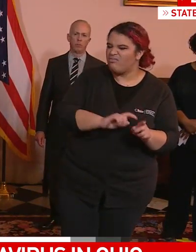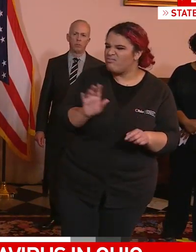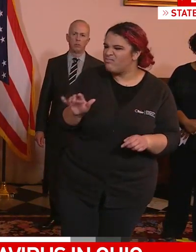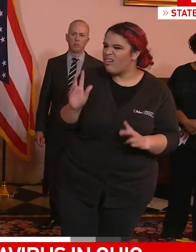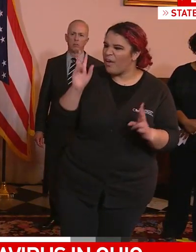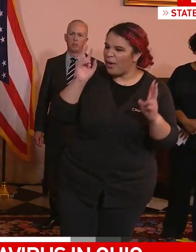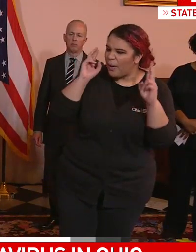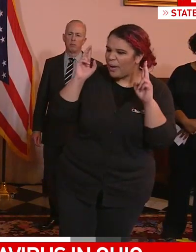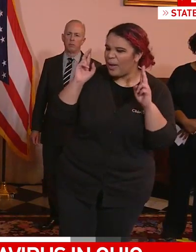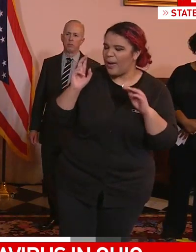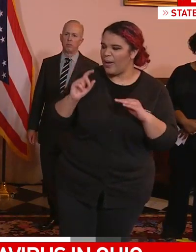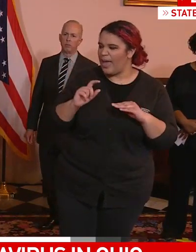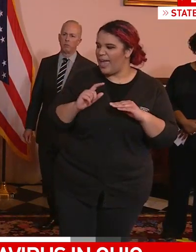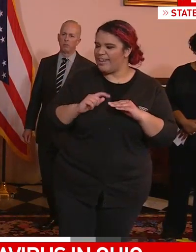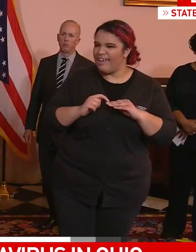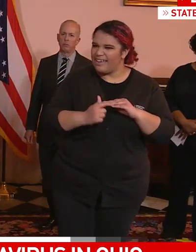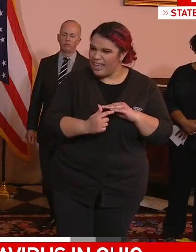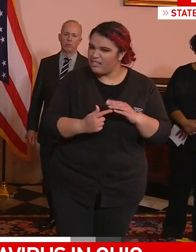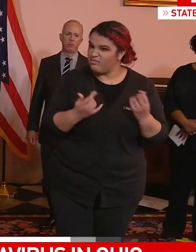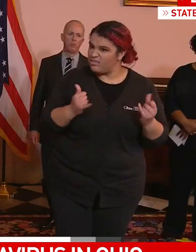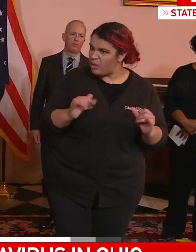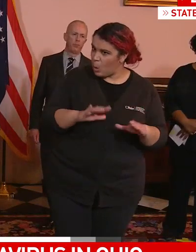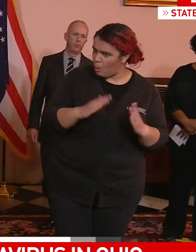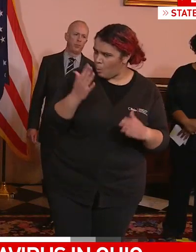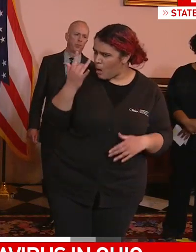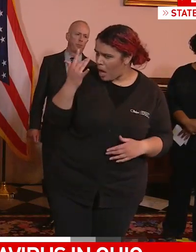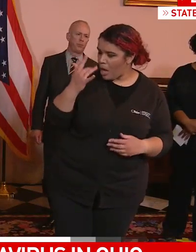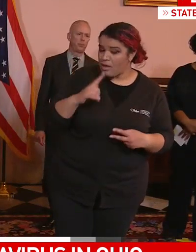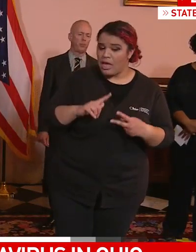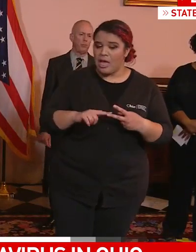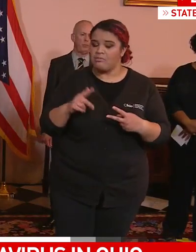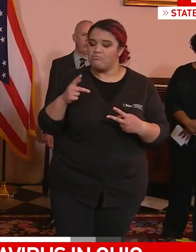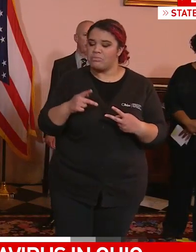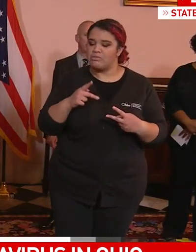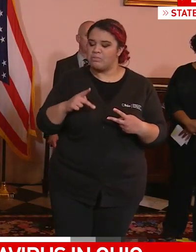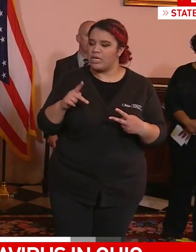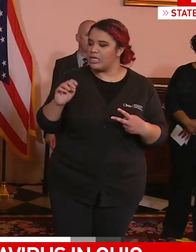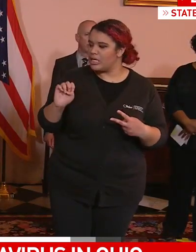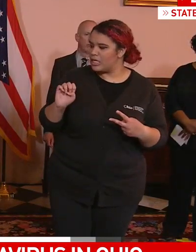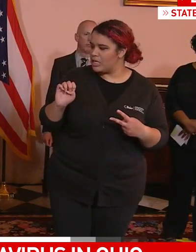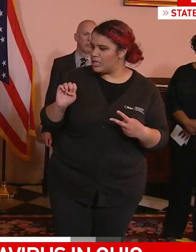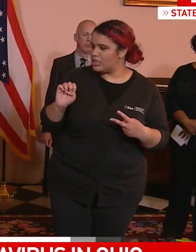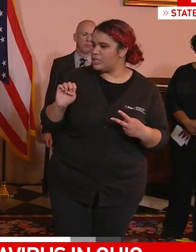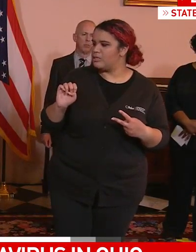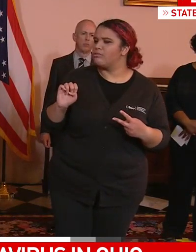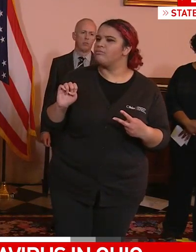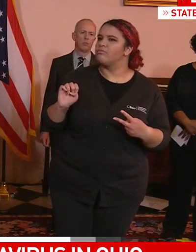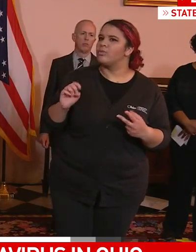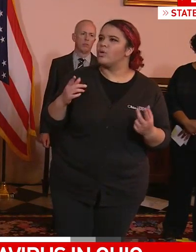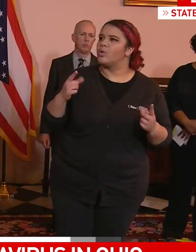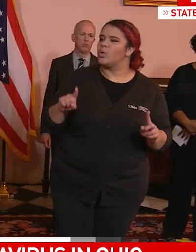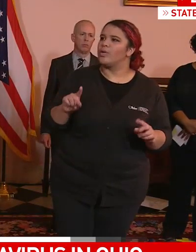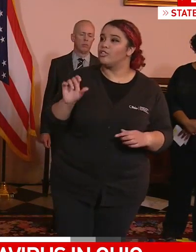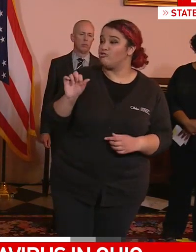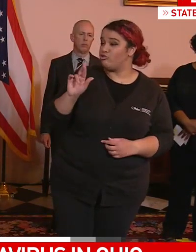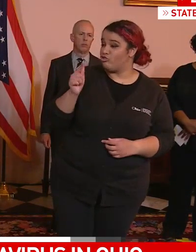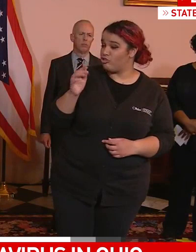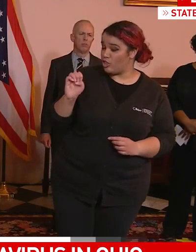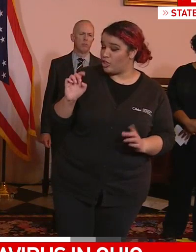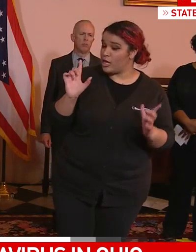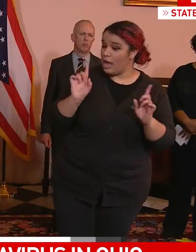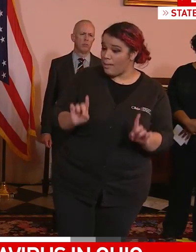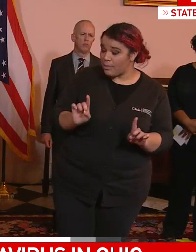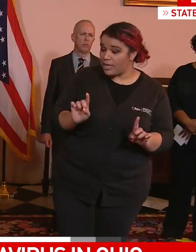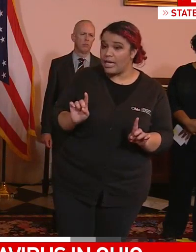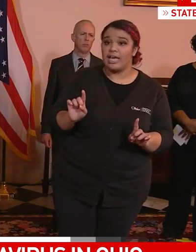Can you explain why those are still open? And secondly, when it comes to PPEs, when the surge happens, can you guarantee that every Ohioan